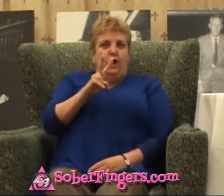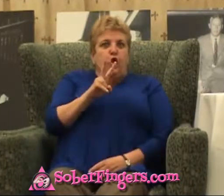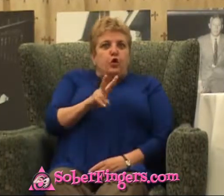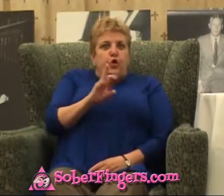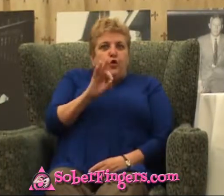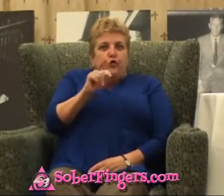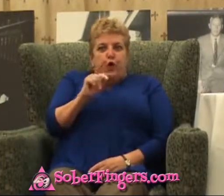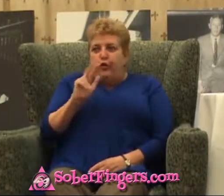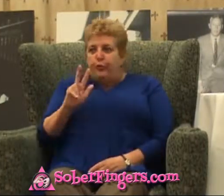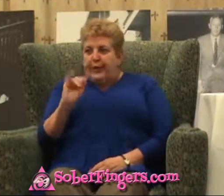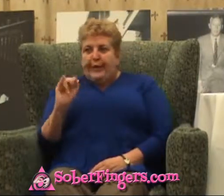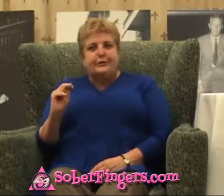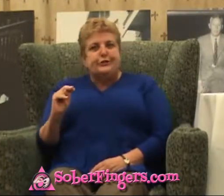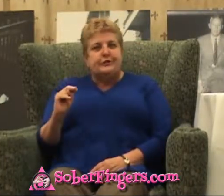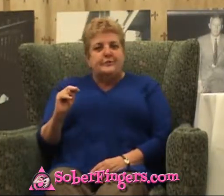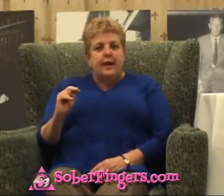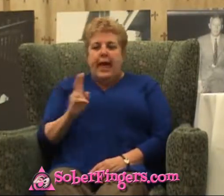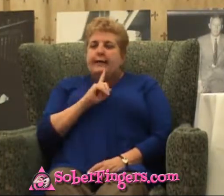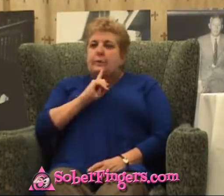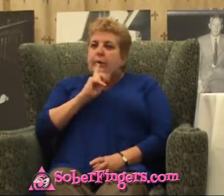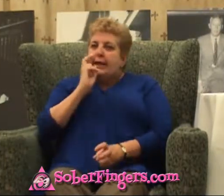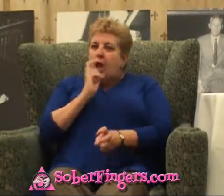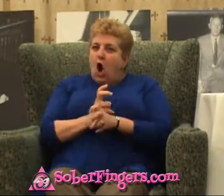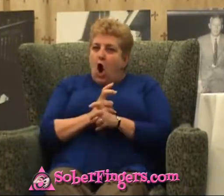It's incredibly hard to buy alcohol when you can't see over the